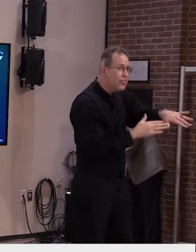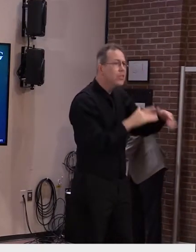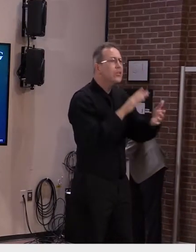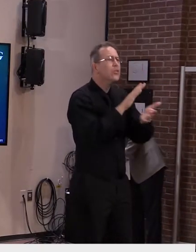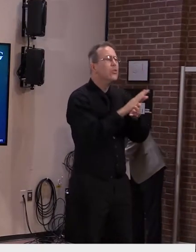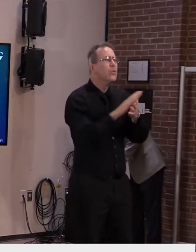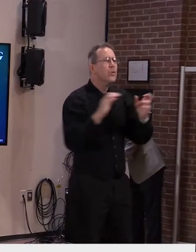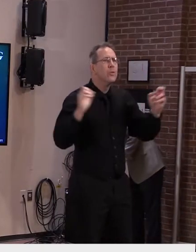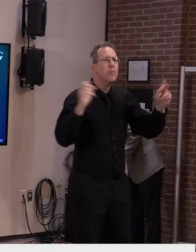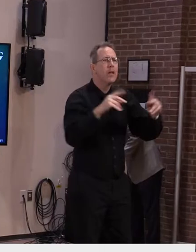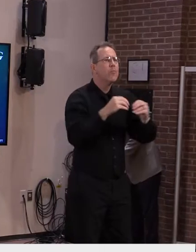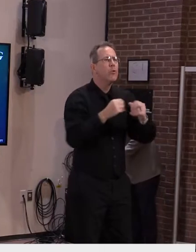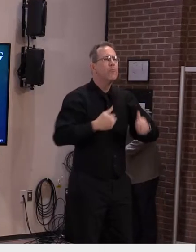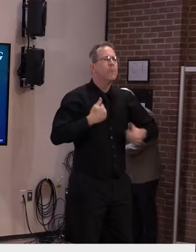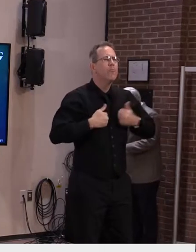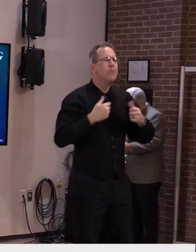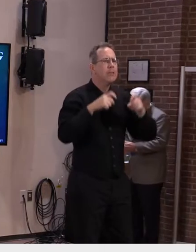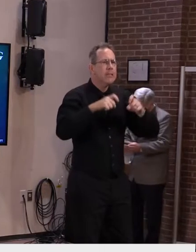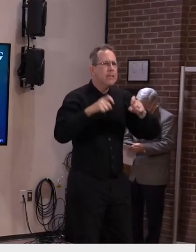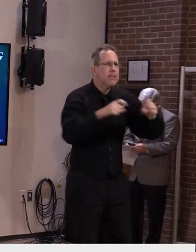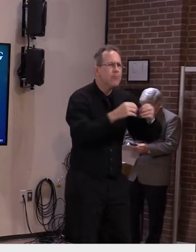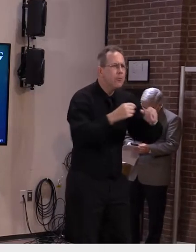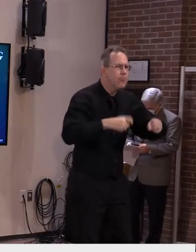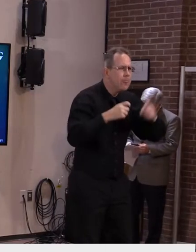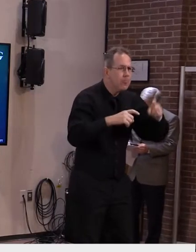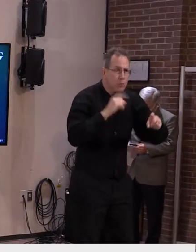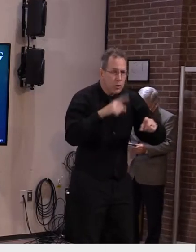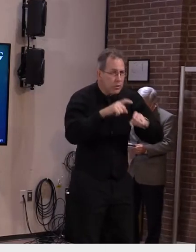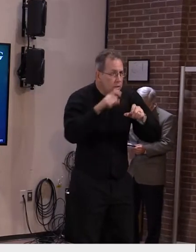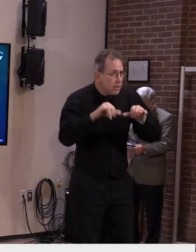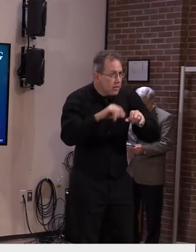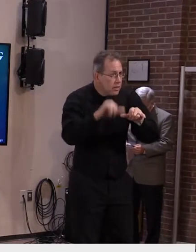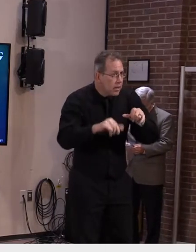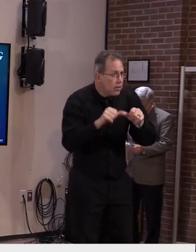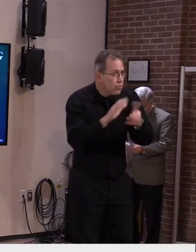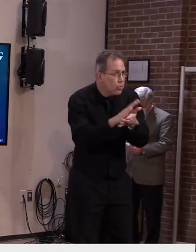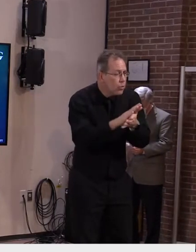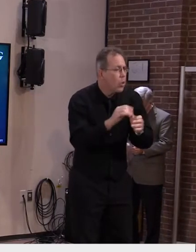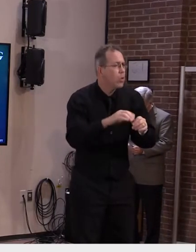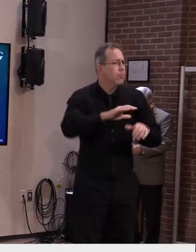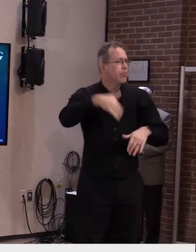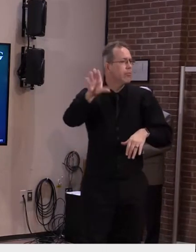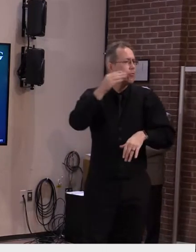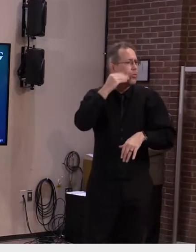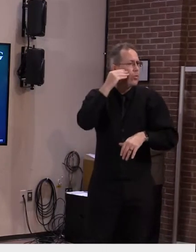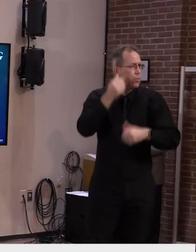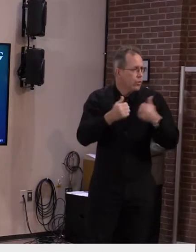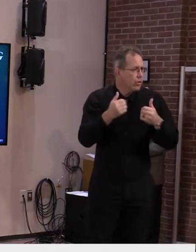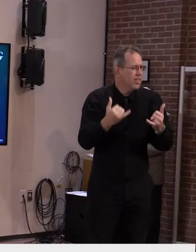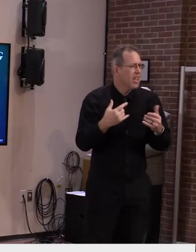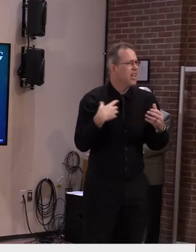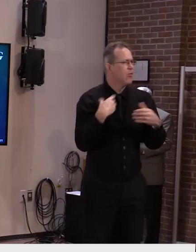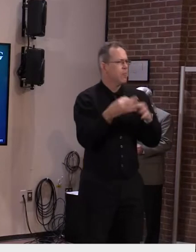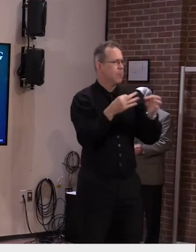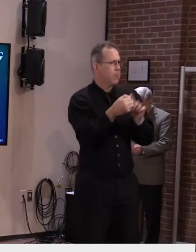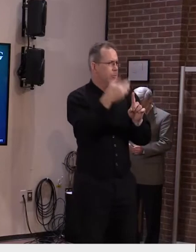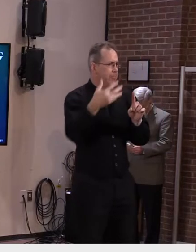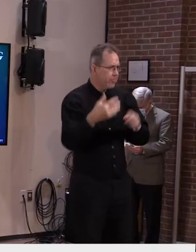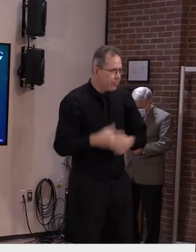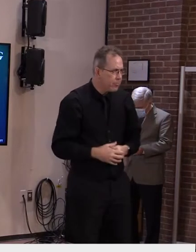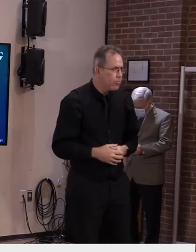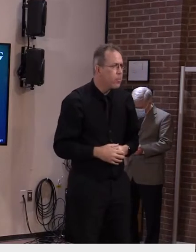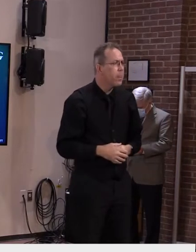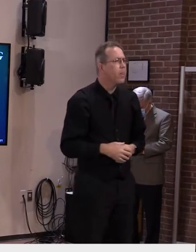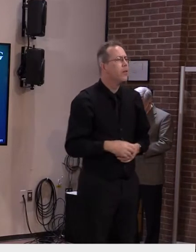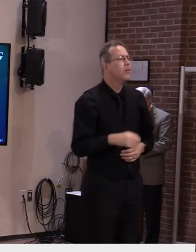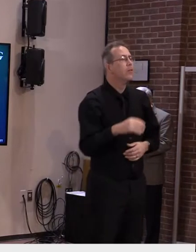Stay. I wanted to provide some updated numbers on Test to Stay. Currently, we have 43 school districts, or over